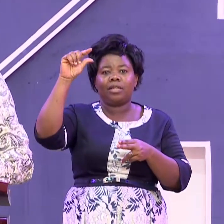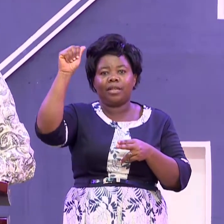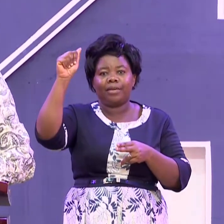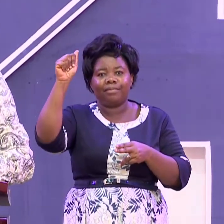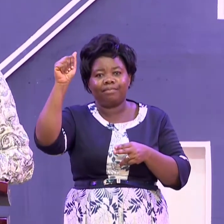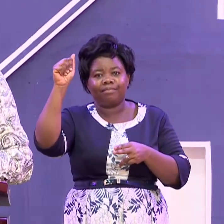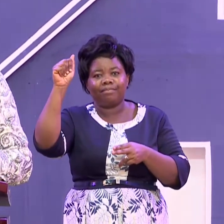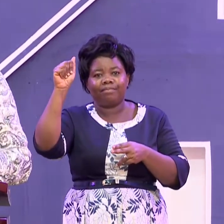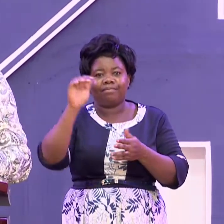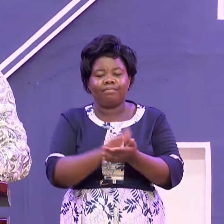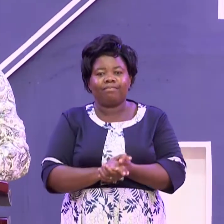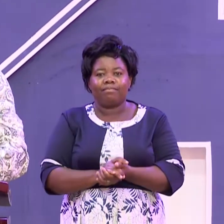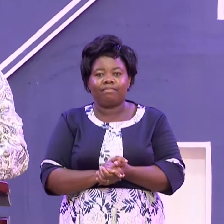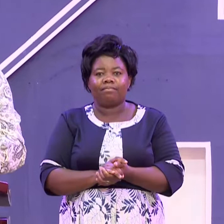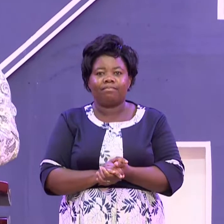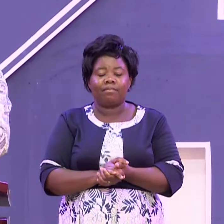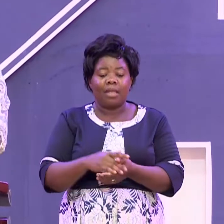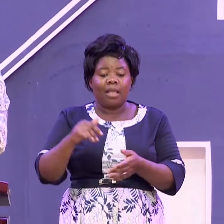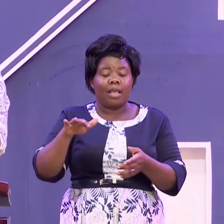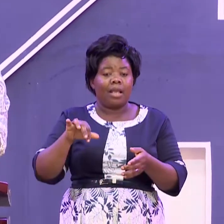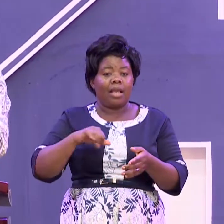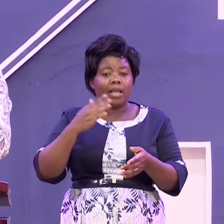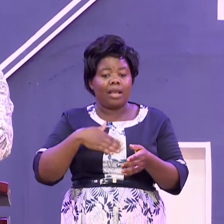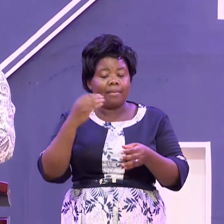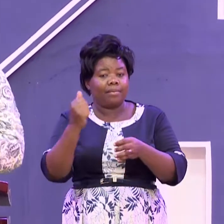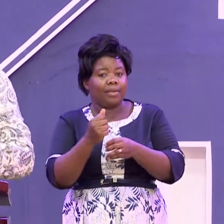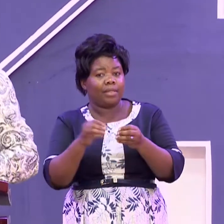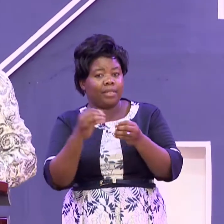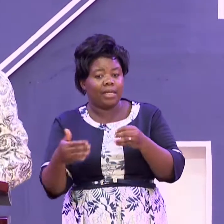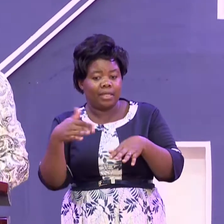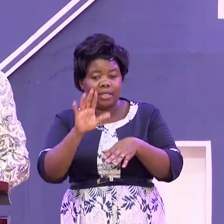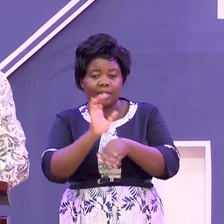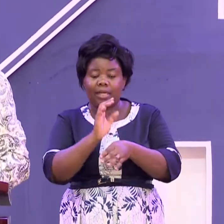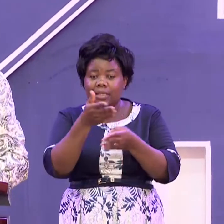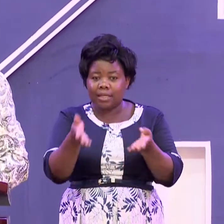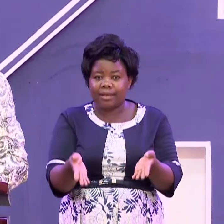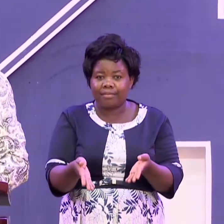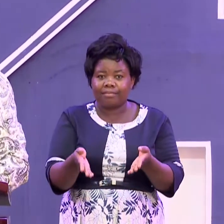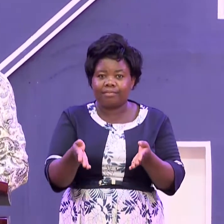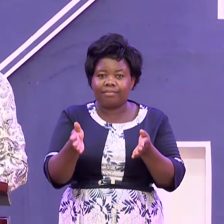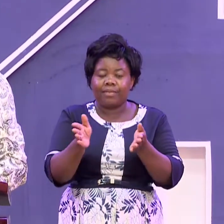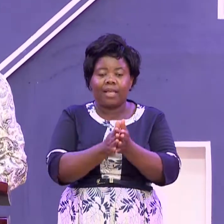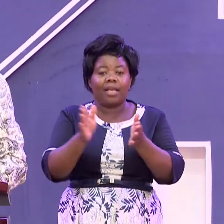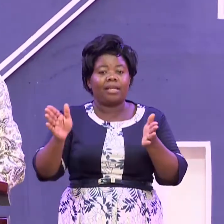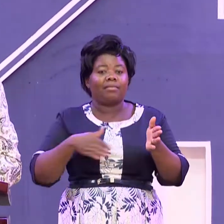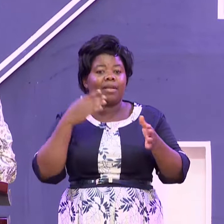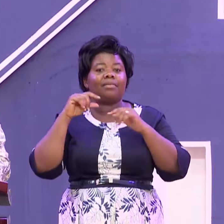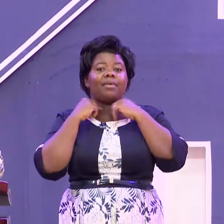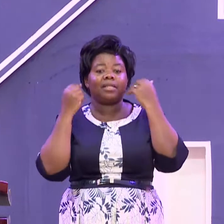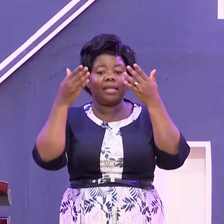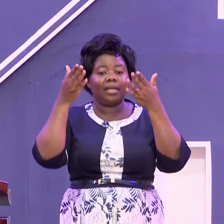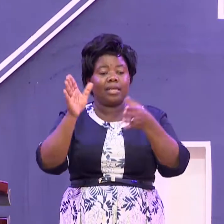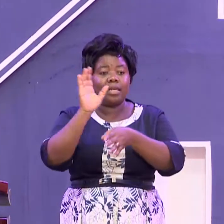Patrick. Ndi mwana mu nyumba eno. I'm a child in this house. Era nga nsumbibwa mu nyumba eno. And